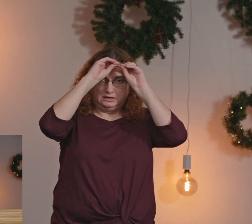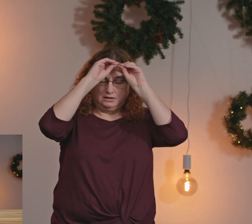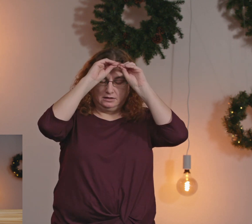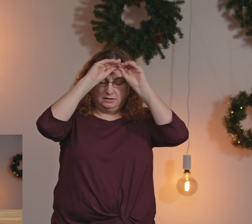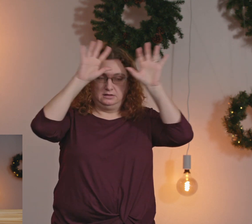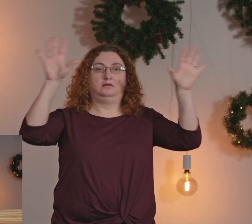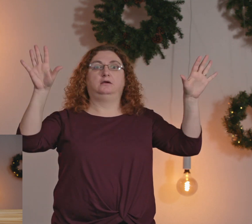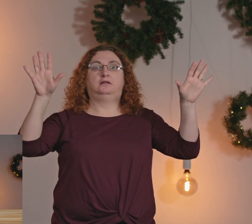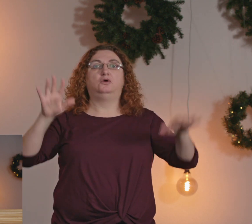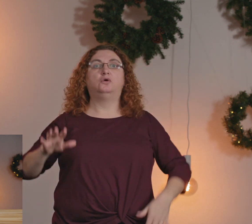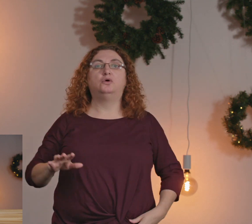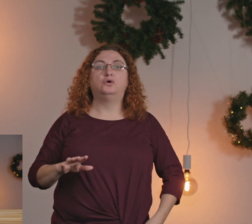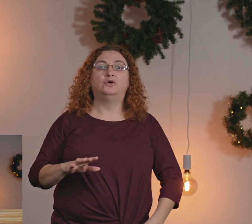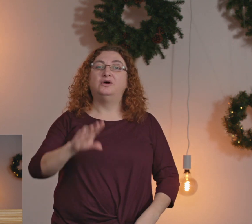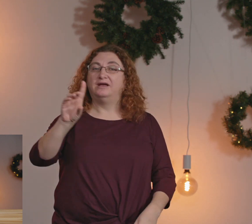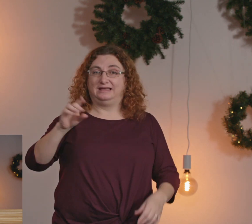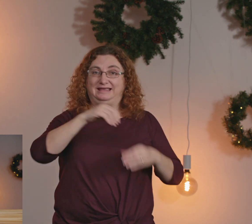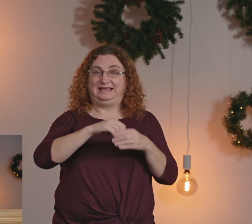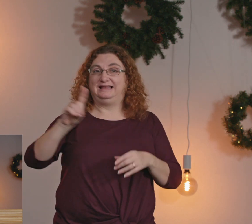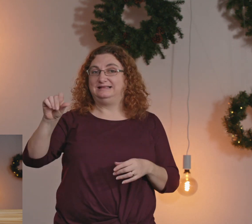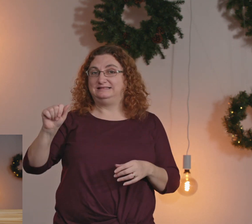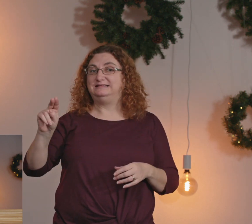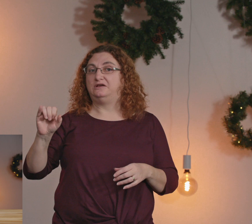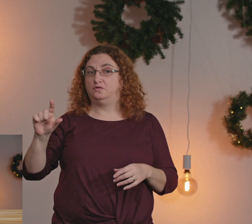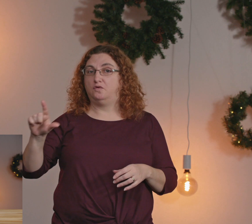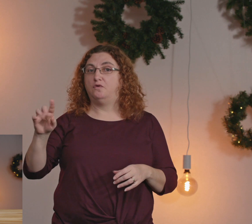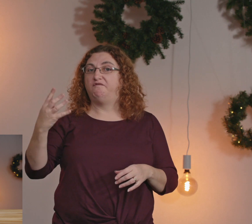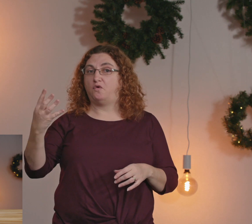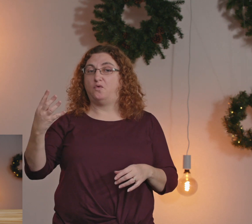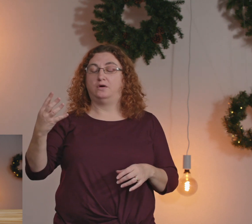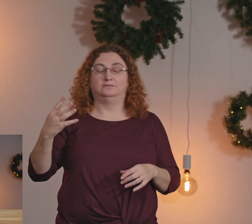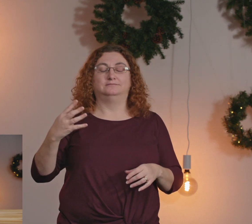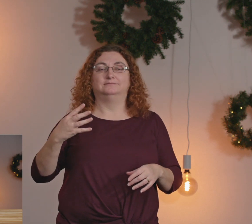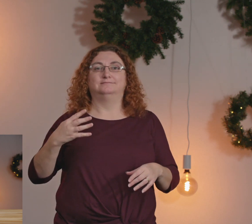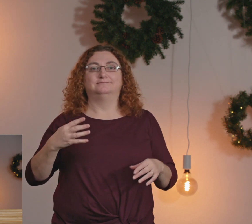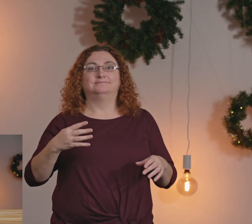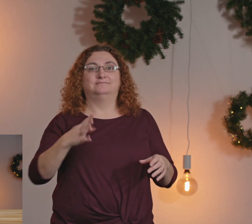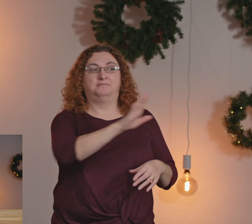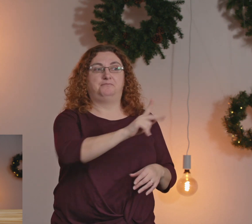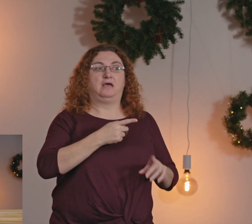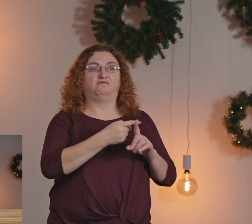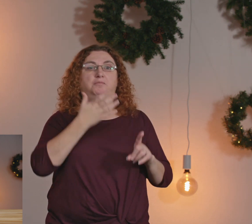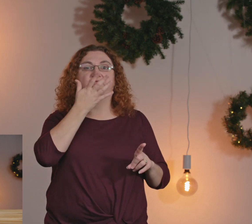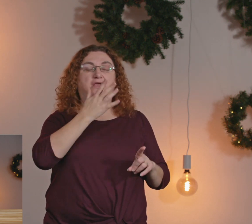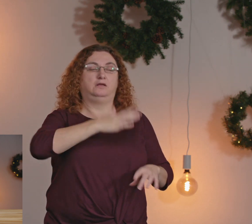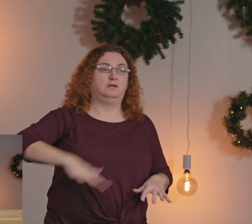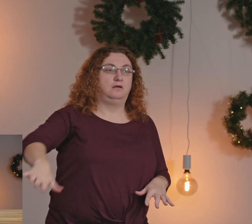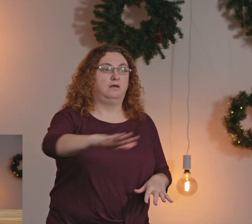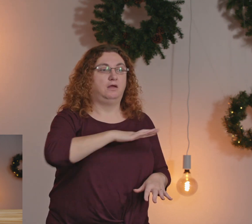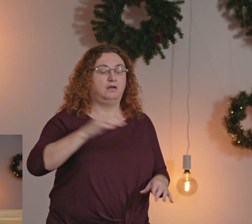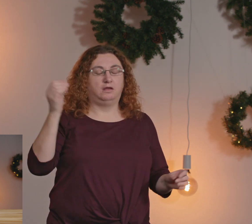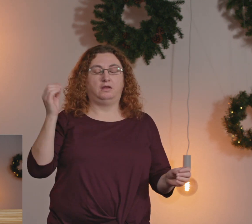says in Daniel 4, after being put out to pasture, literally, and being brought, coming back in his